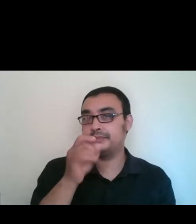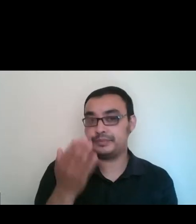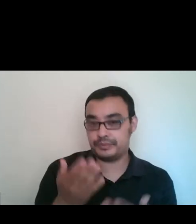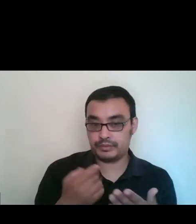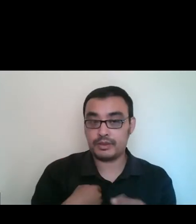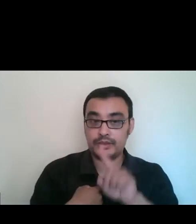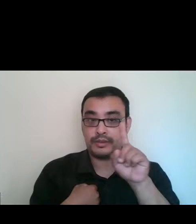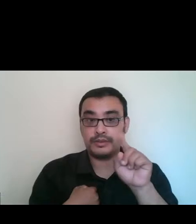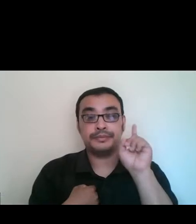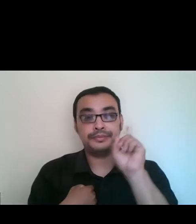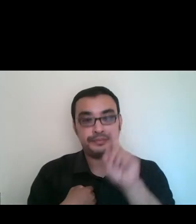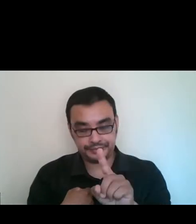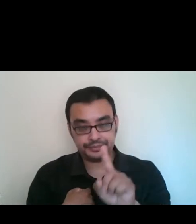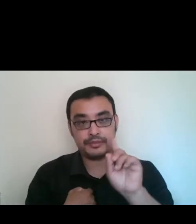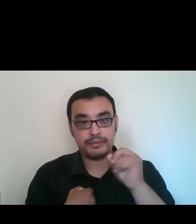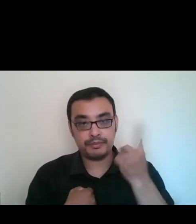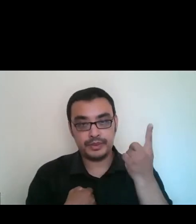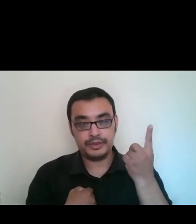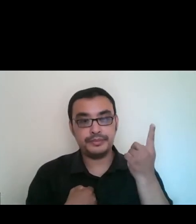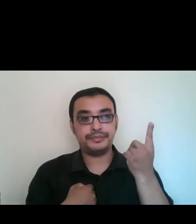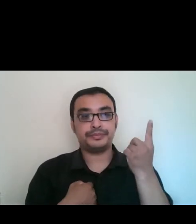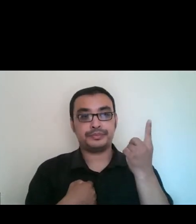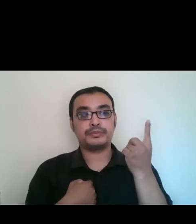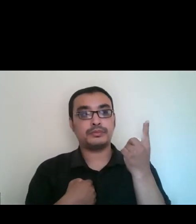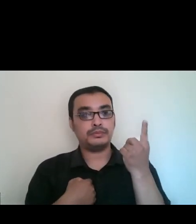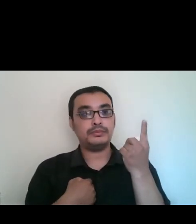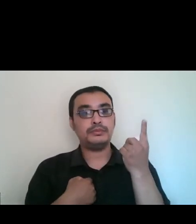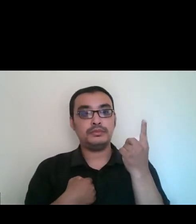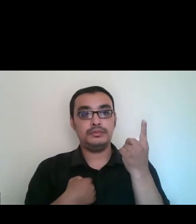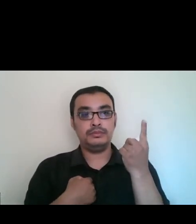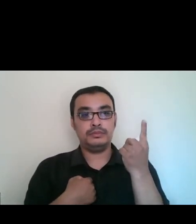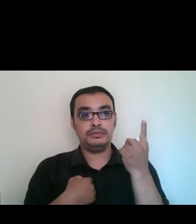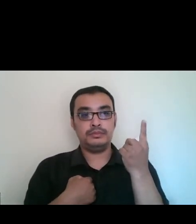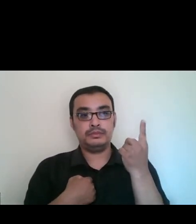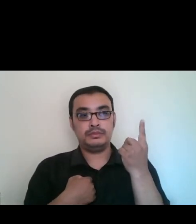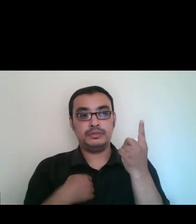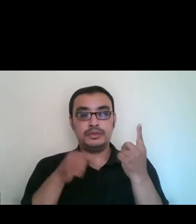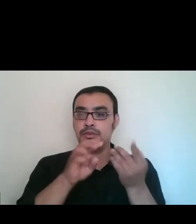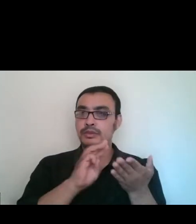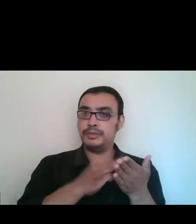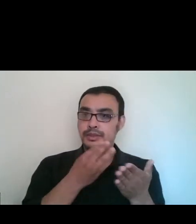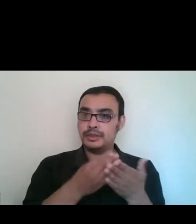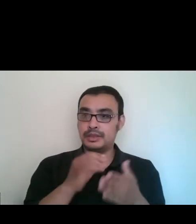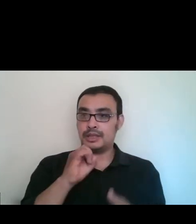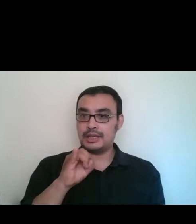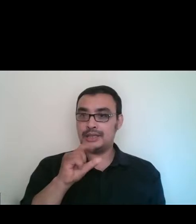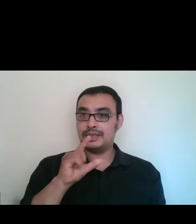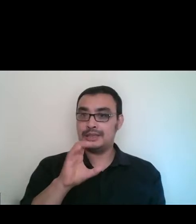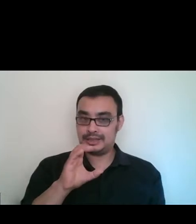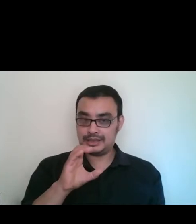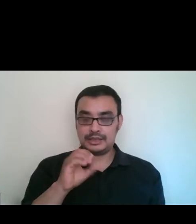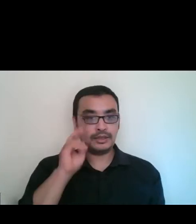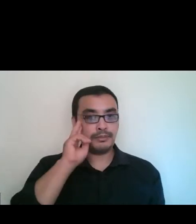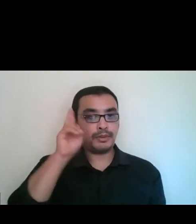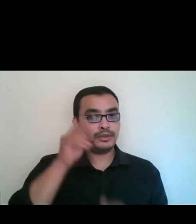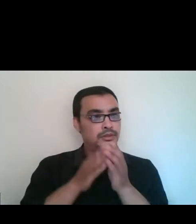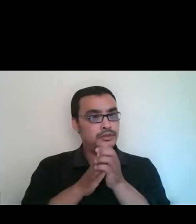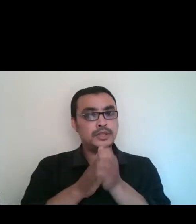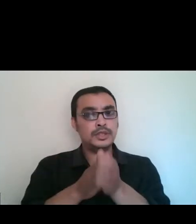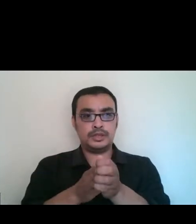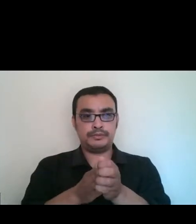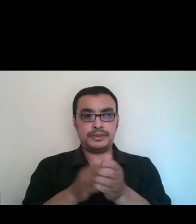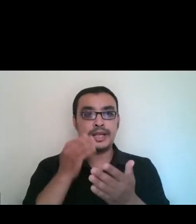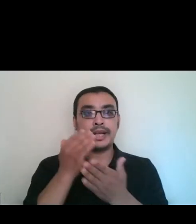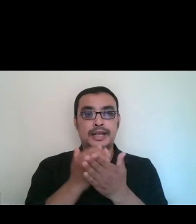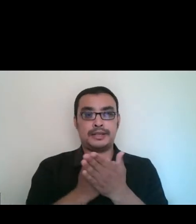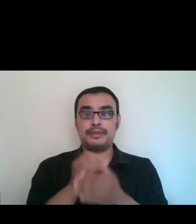question I have is, what does the ILC Future Leadership Fellowship mean